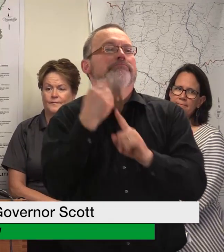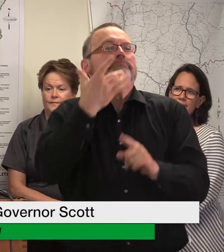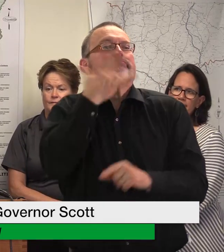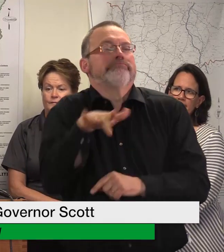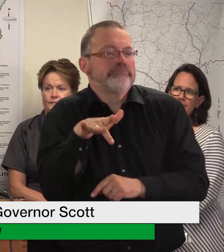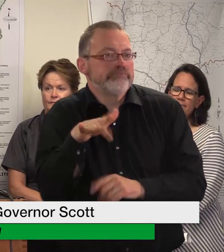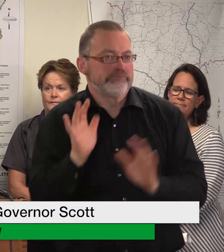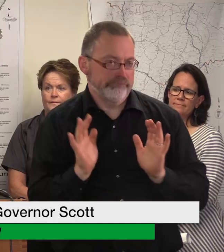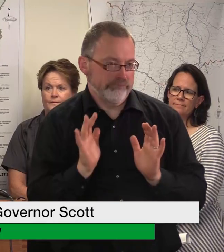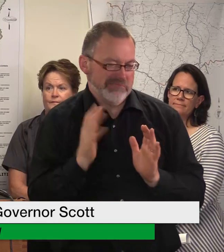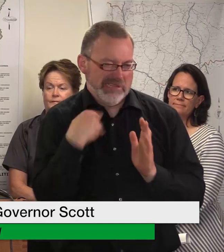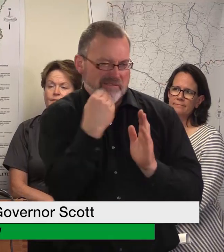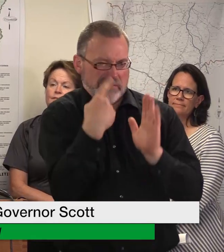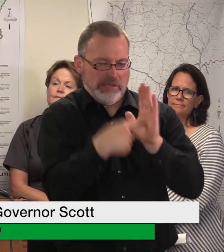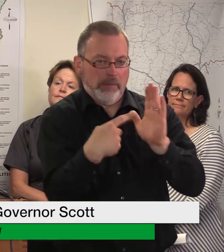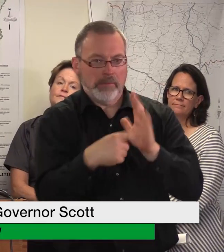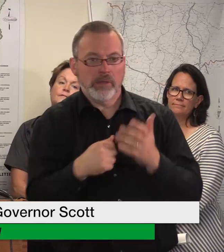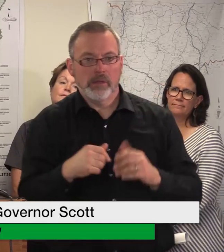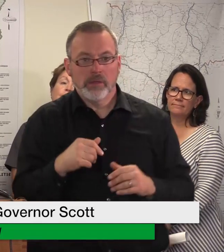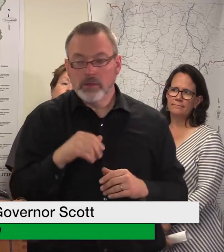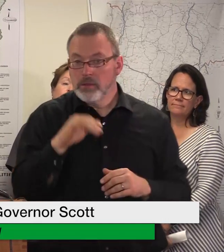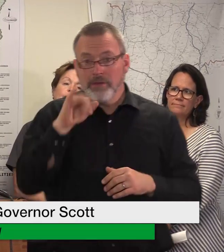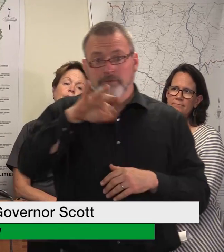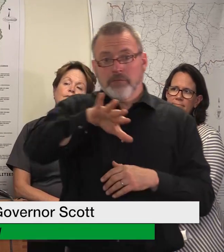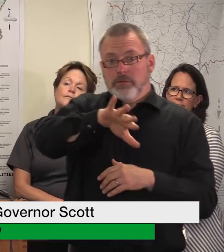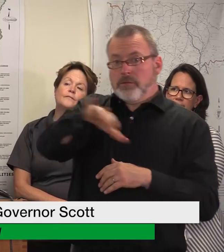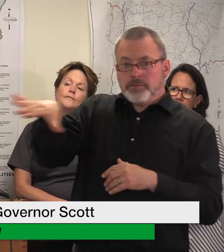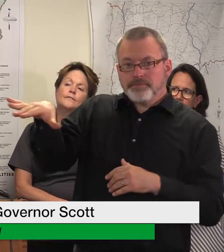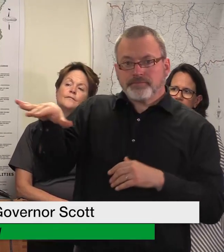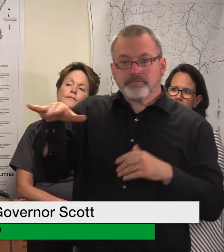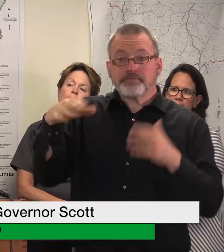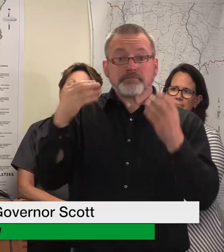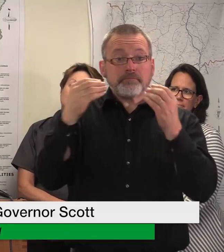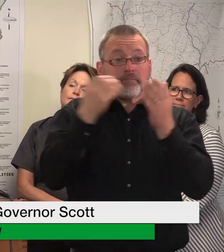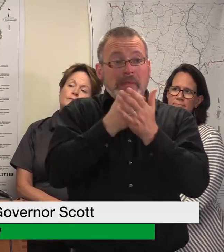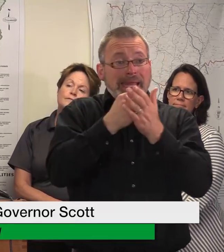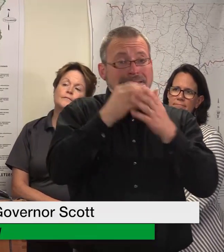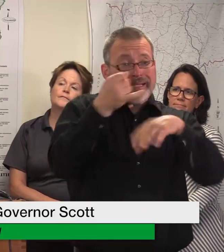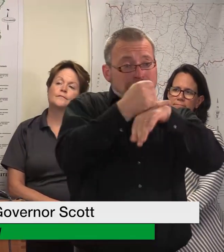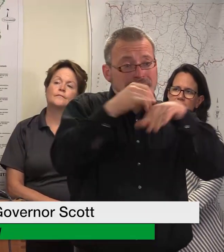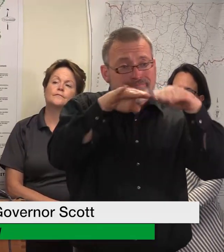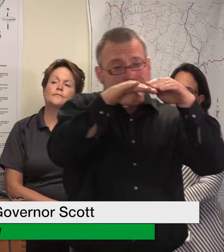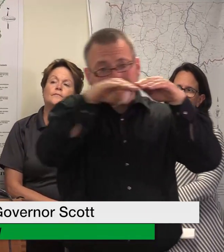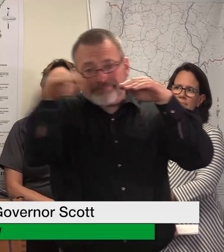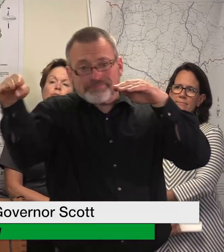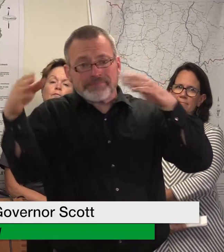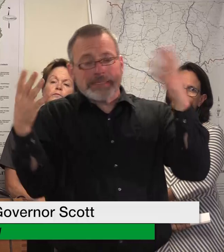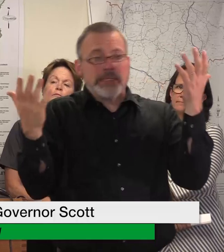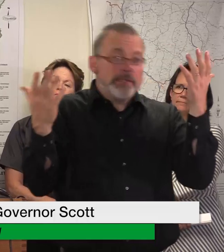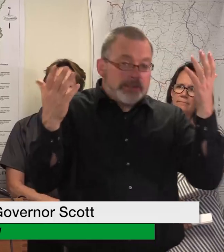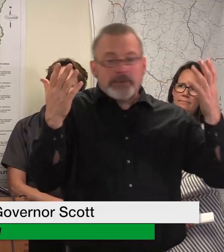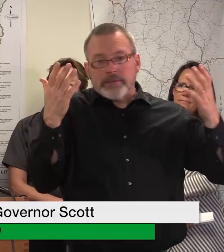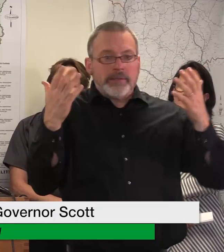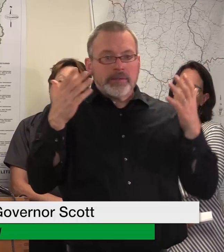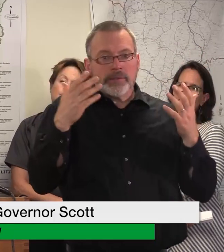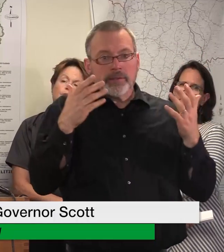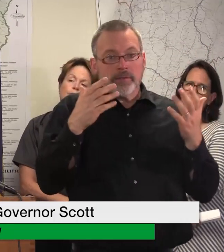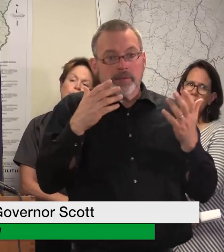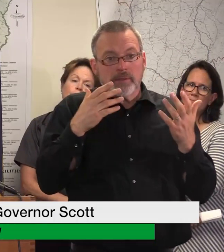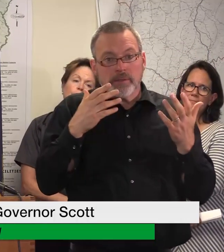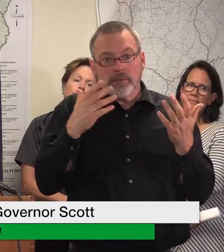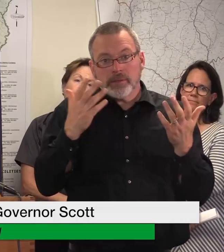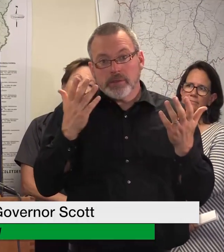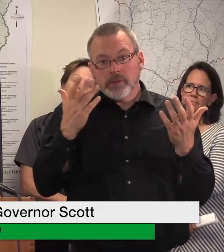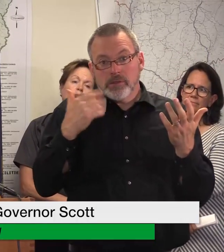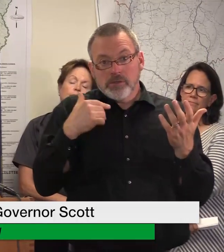out, we're either flat, or you could make the argument that the revenues are maybe